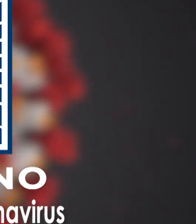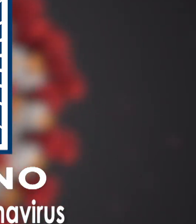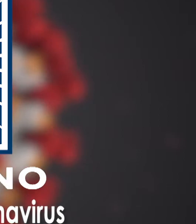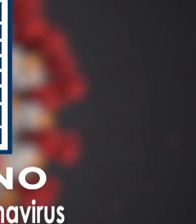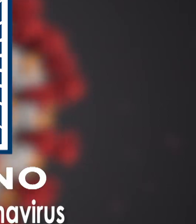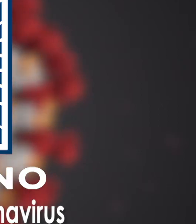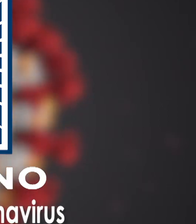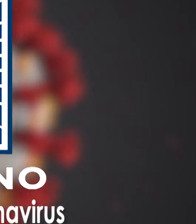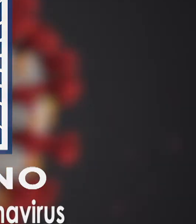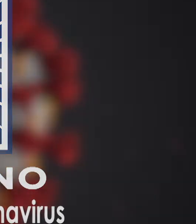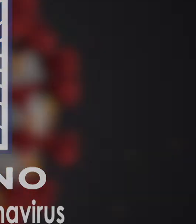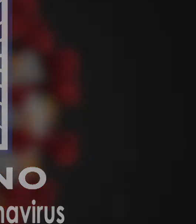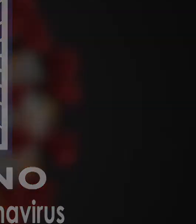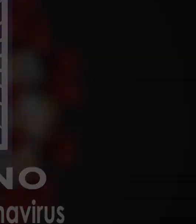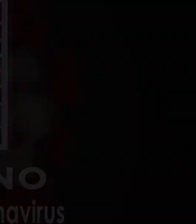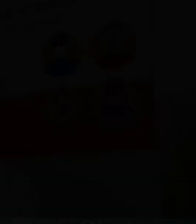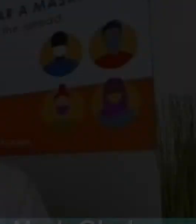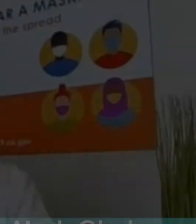cupertino.org/coronavirus.